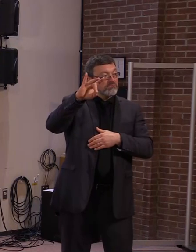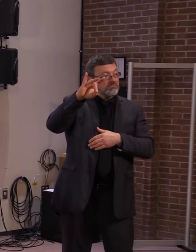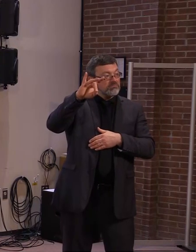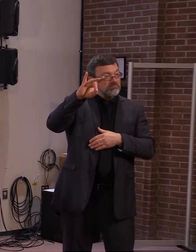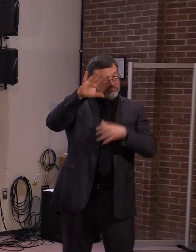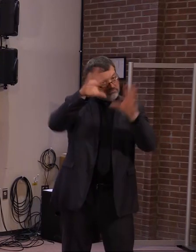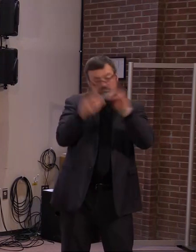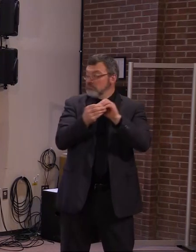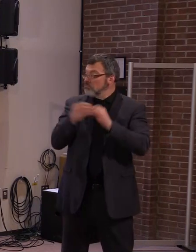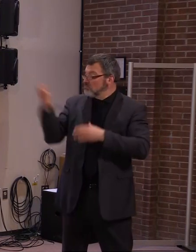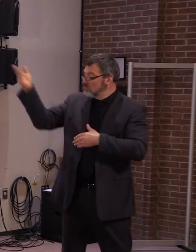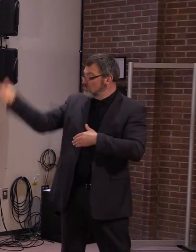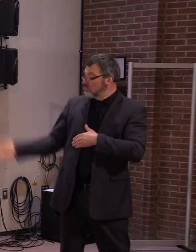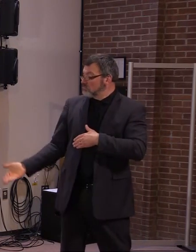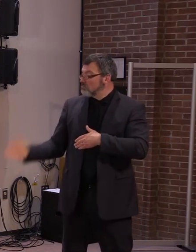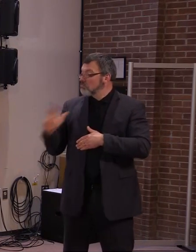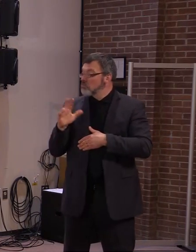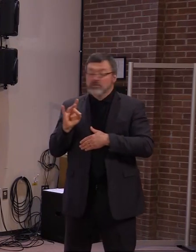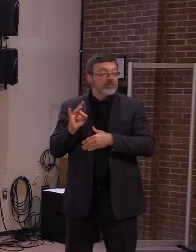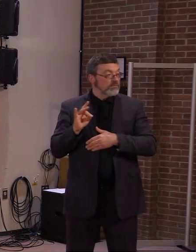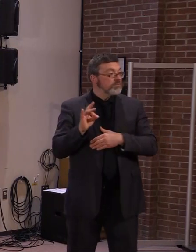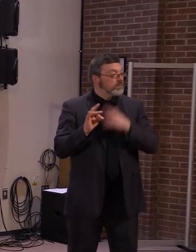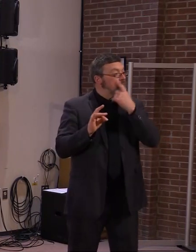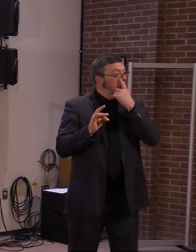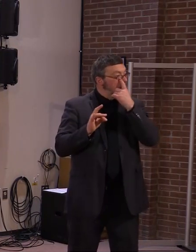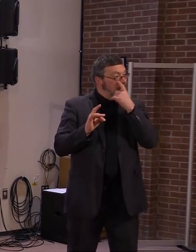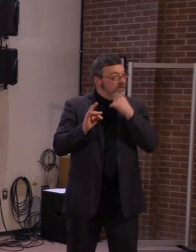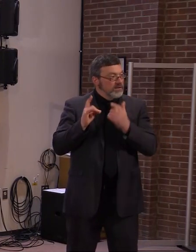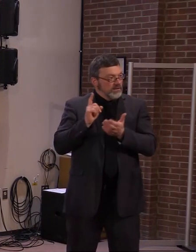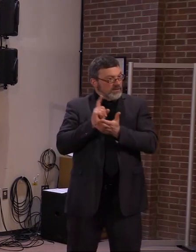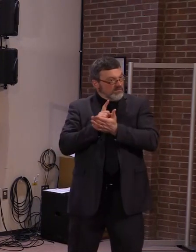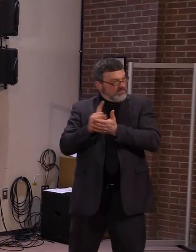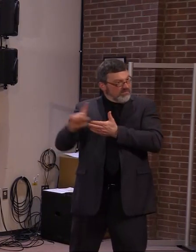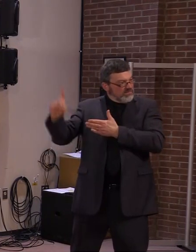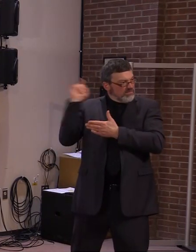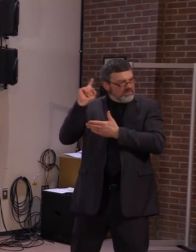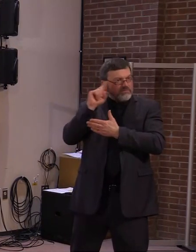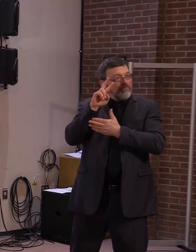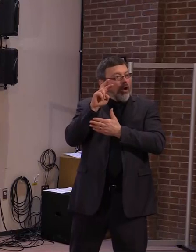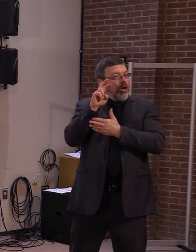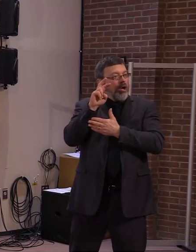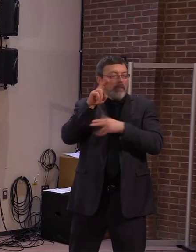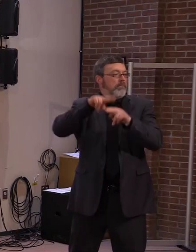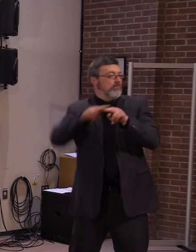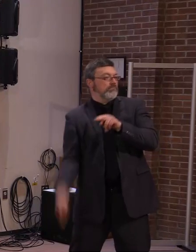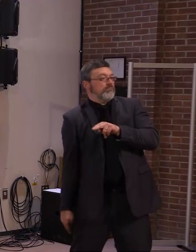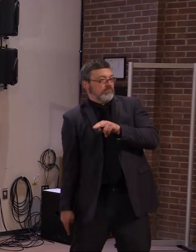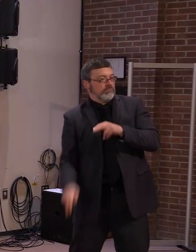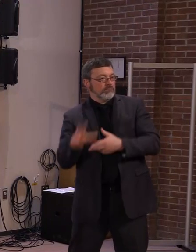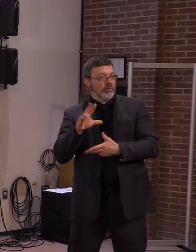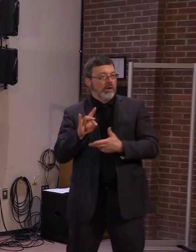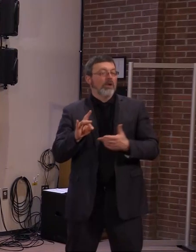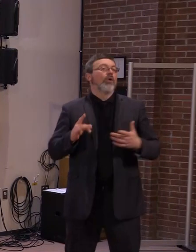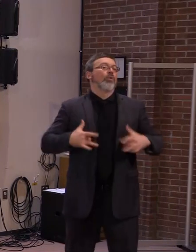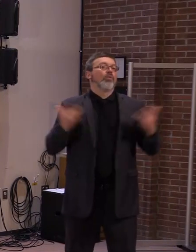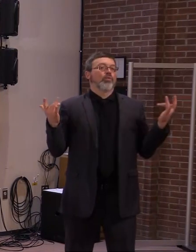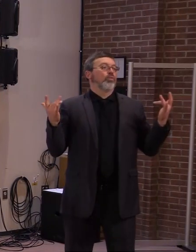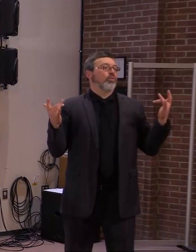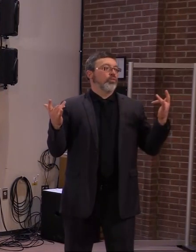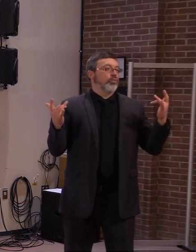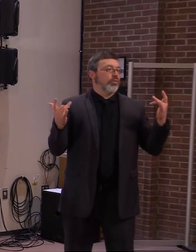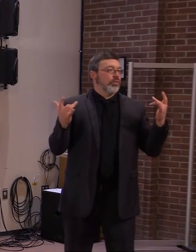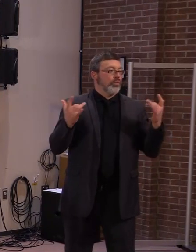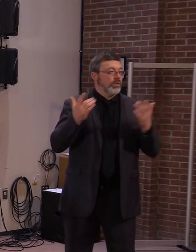with an outbreak, down from over 200 last week, with some of our more significant outbreaks also being closed, which is